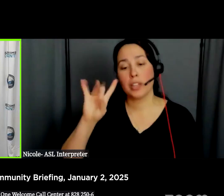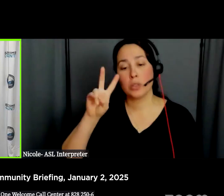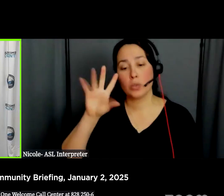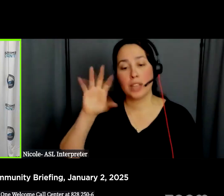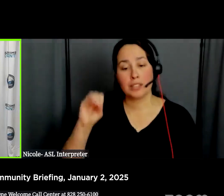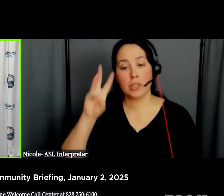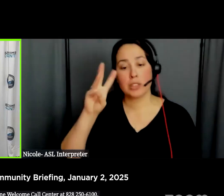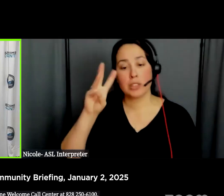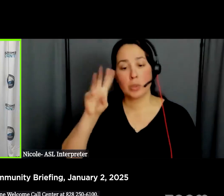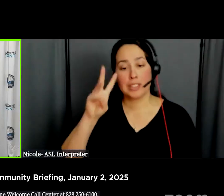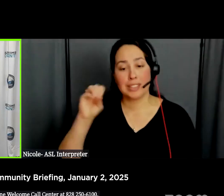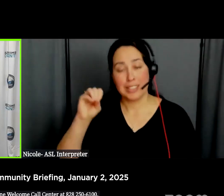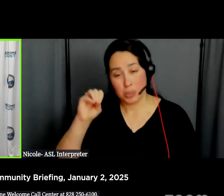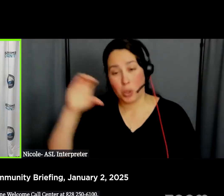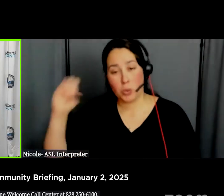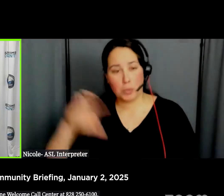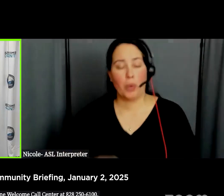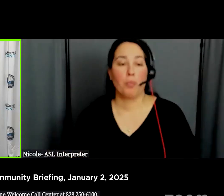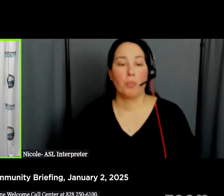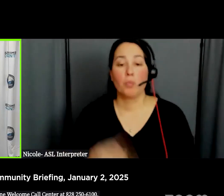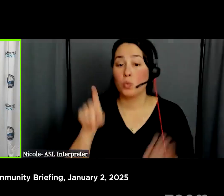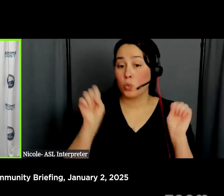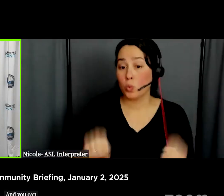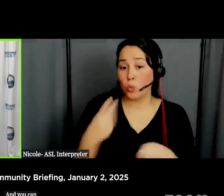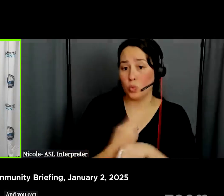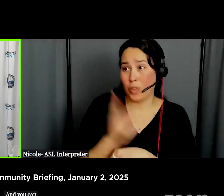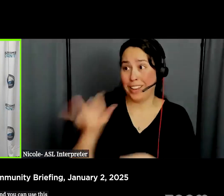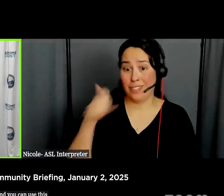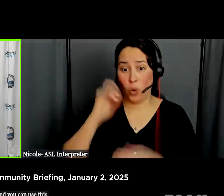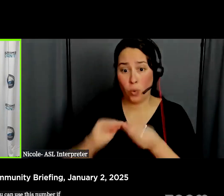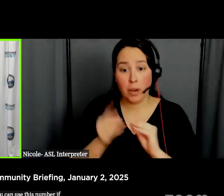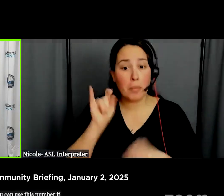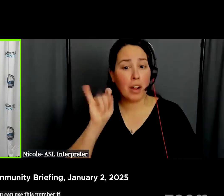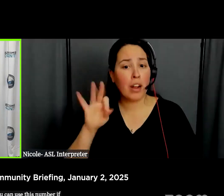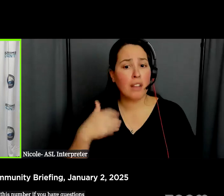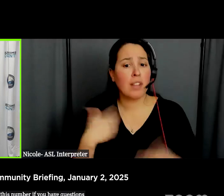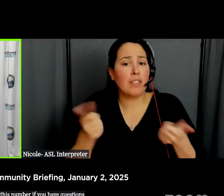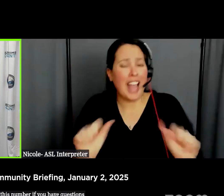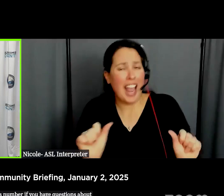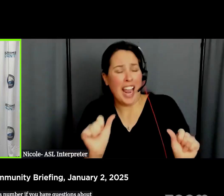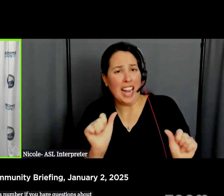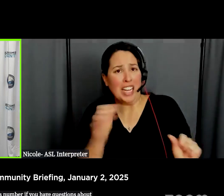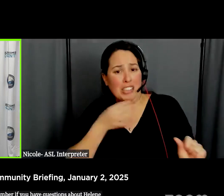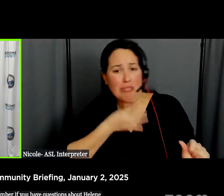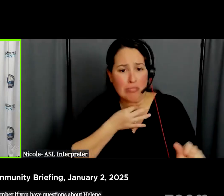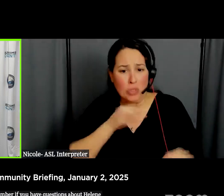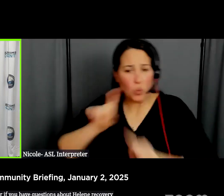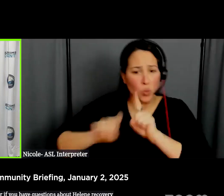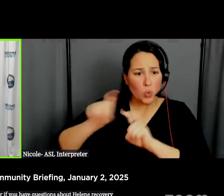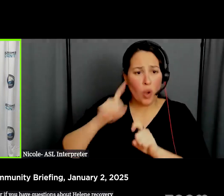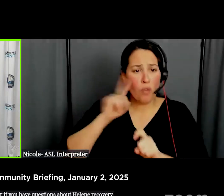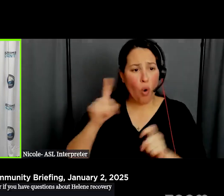828-250-6100. And you can use this number if you have questions about Helene recovery resources,